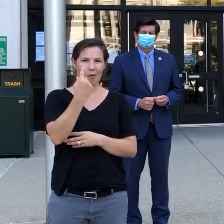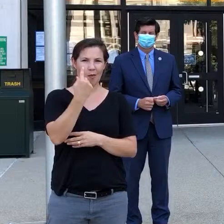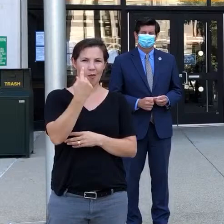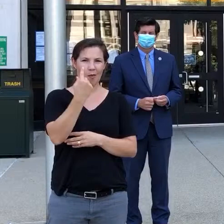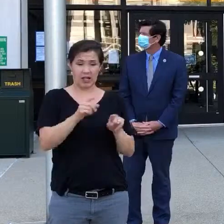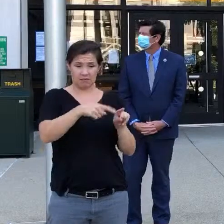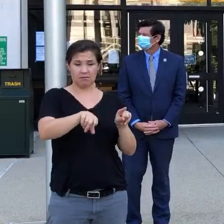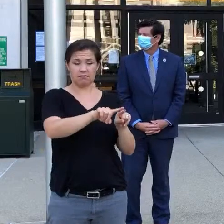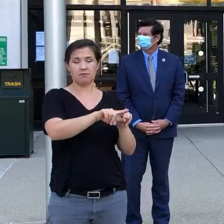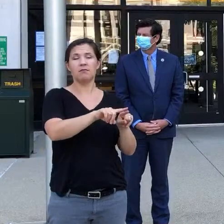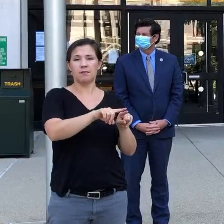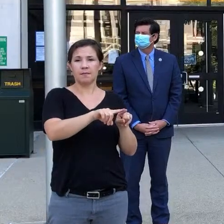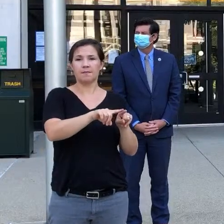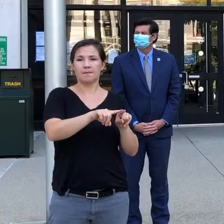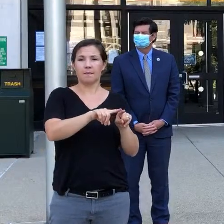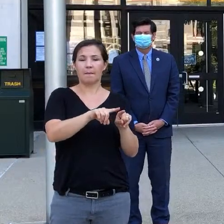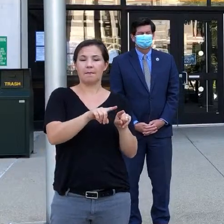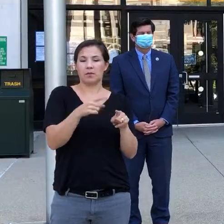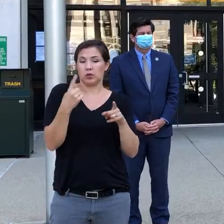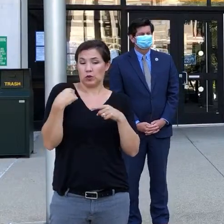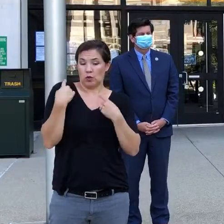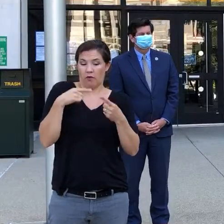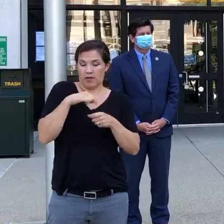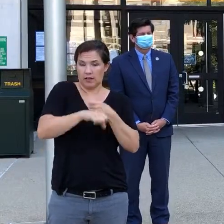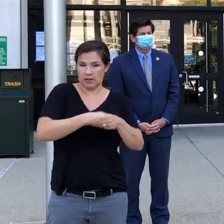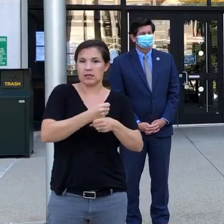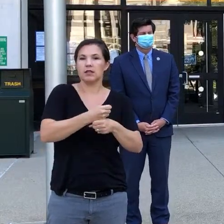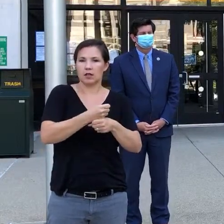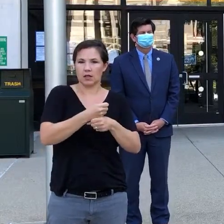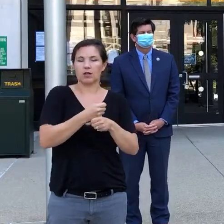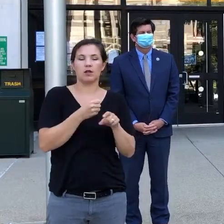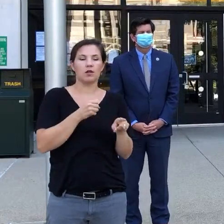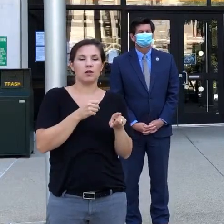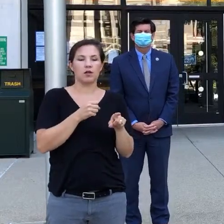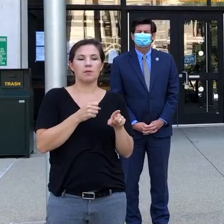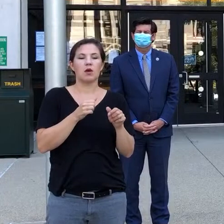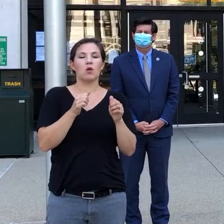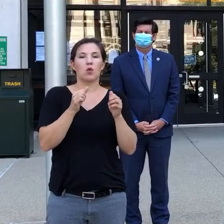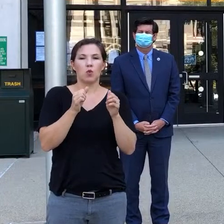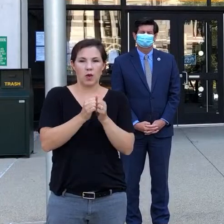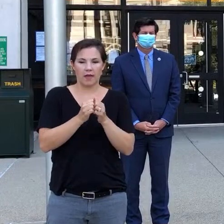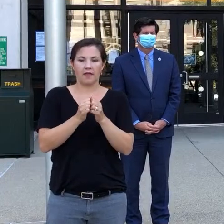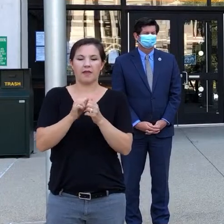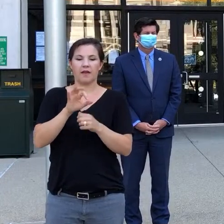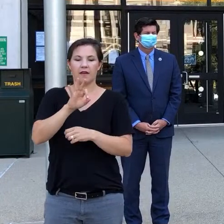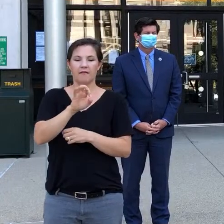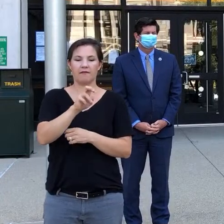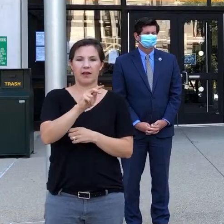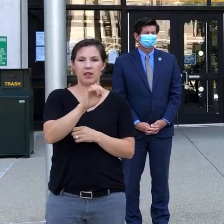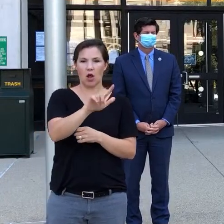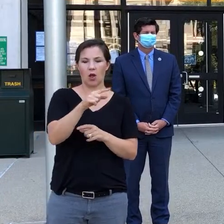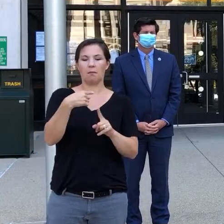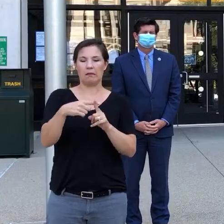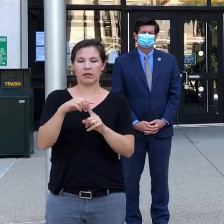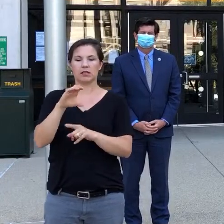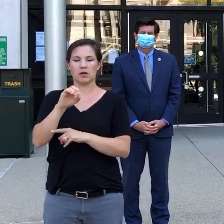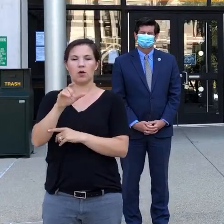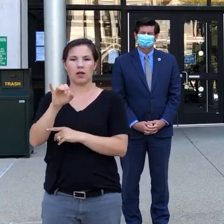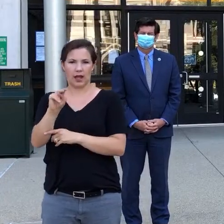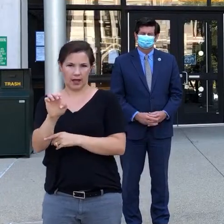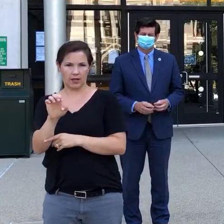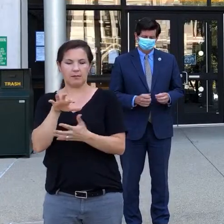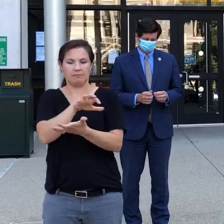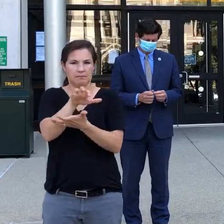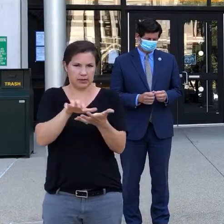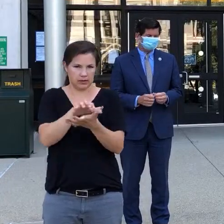of our opioid-related overdose deaths so far this year have been with a combination of fentanyl and cocaine. So we